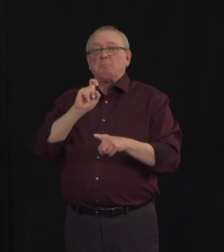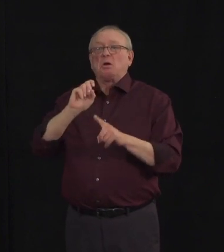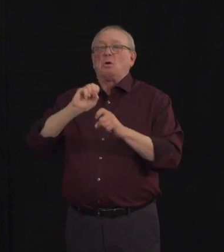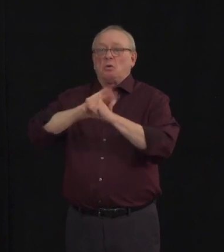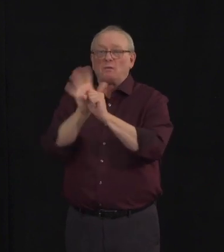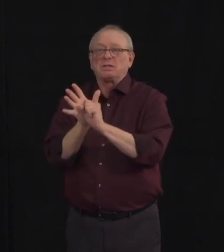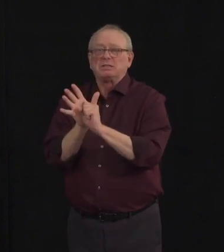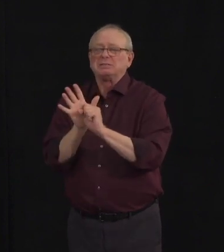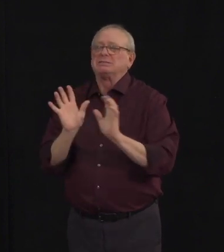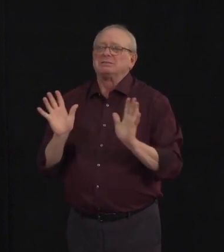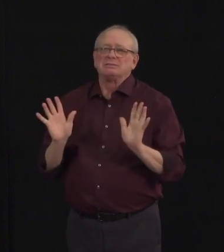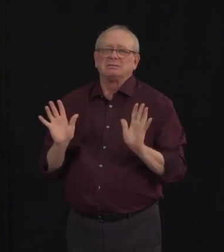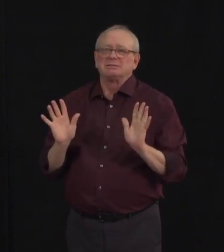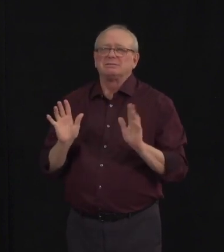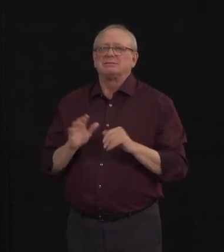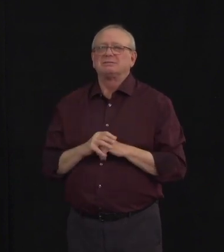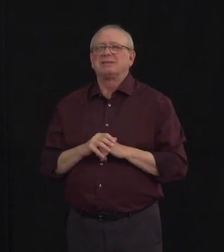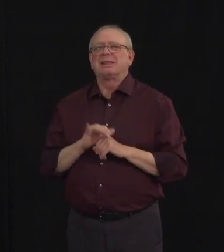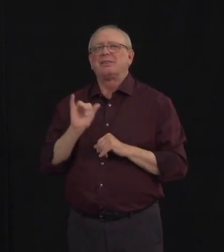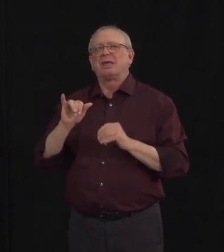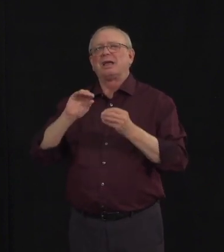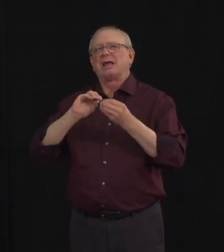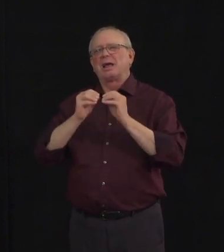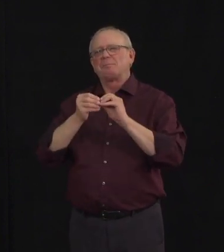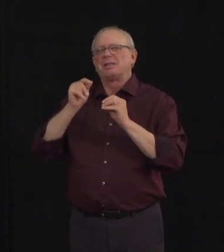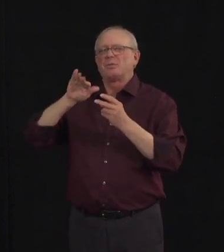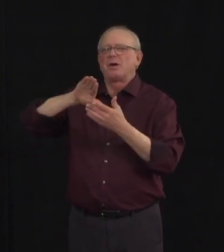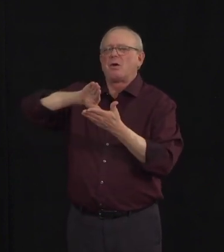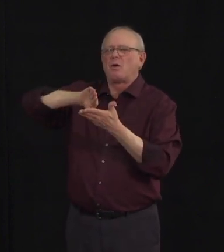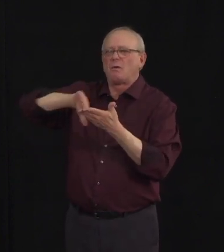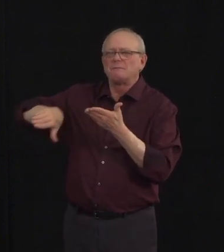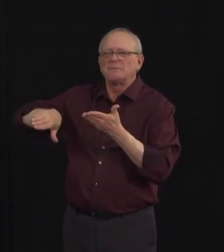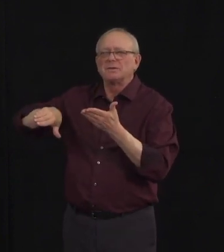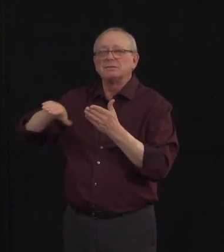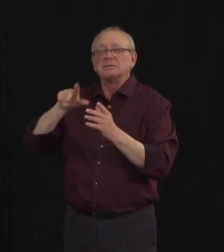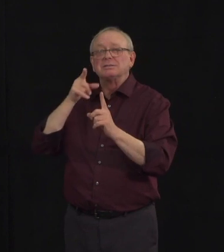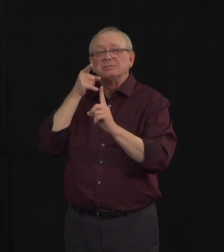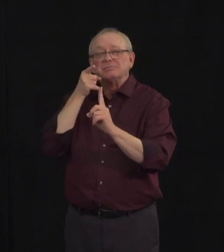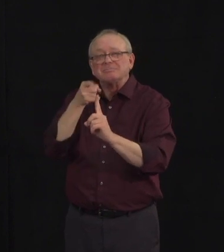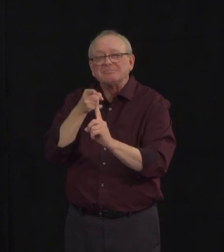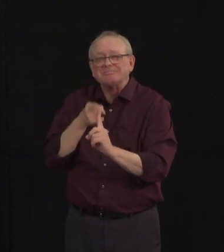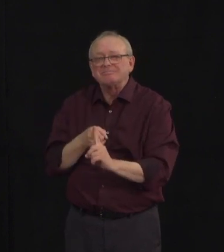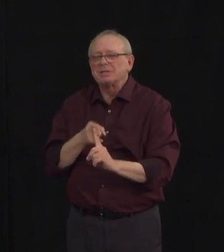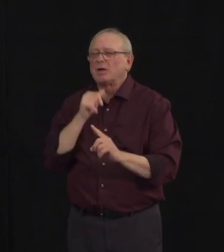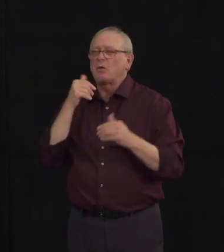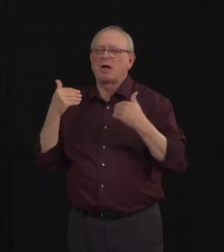removal of one death in that other area, but I don't have the specific details. We can